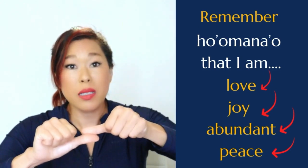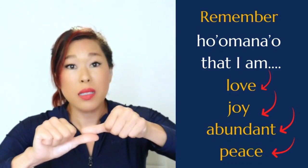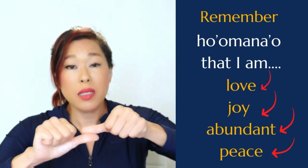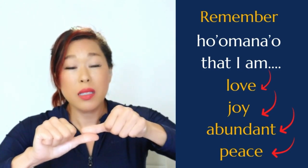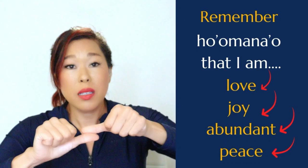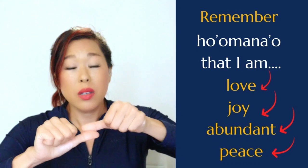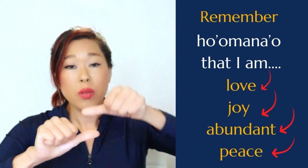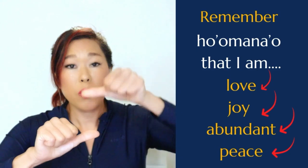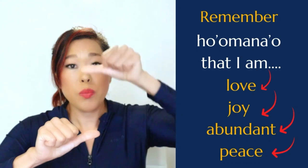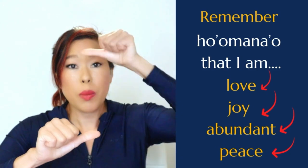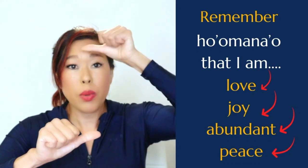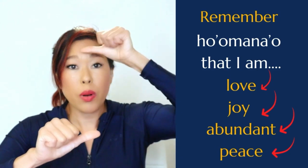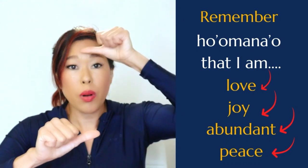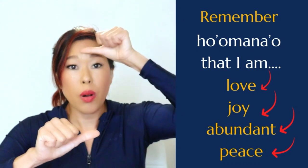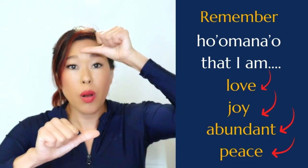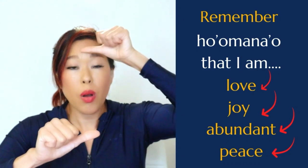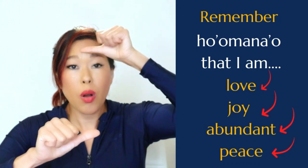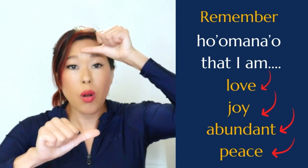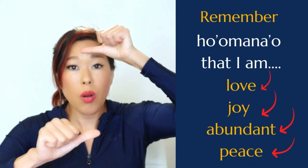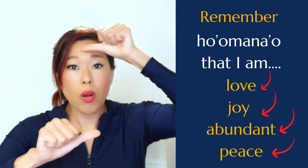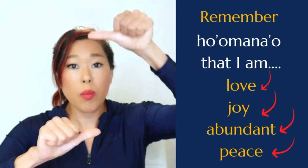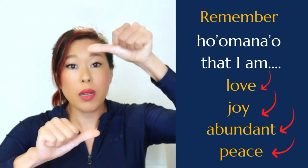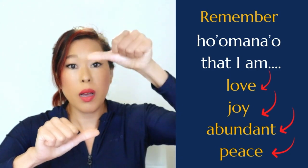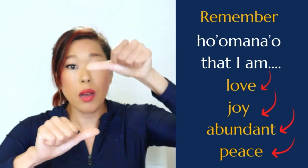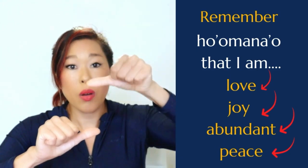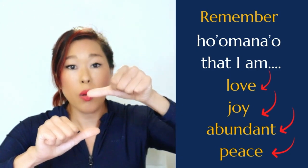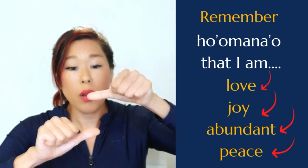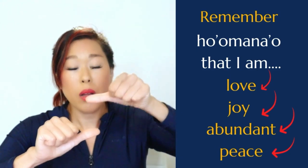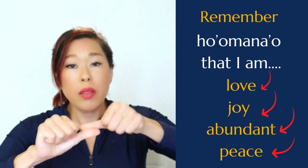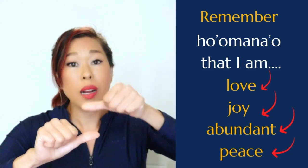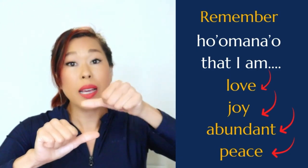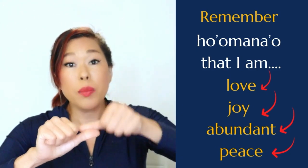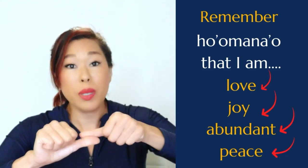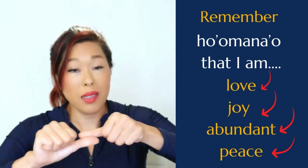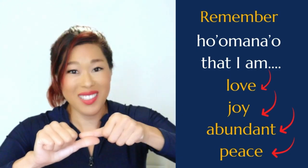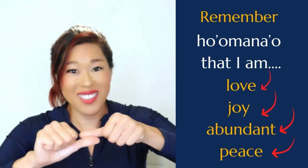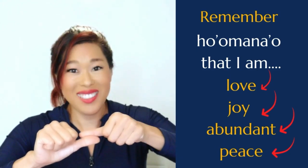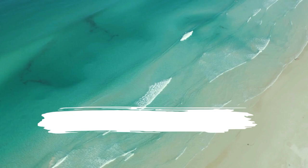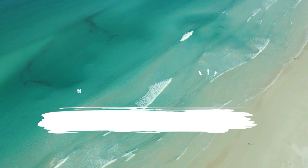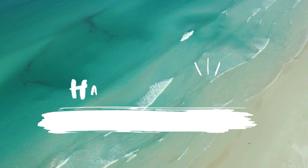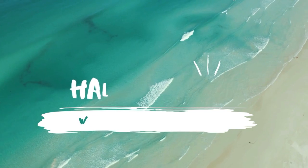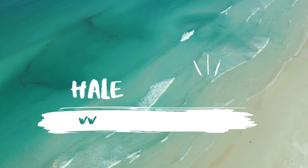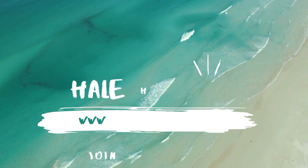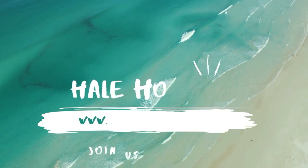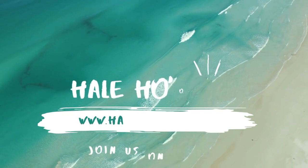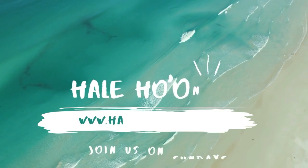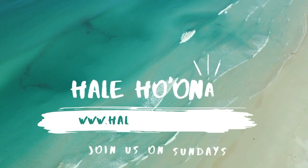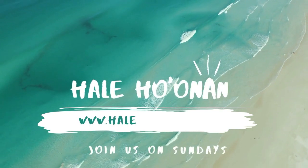abundant. Remember, ho'omana'o, that I am peace.